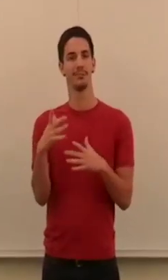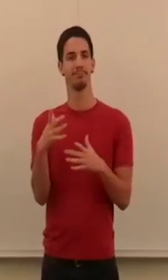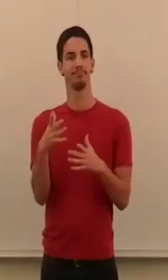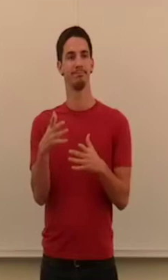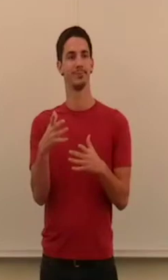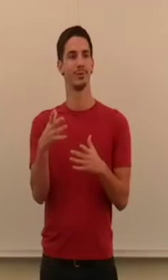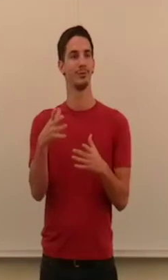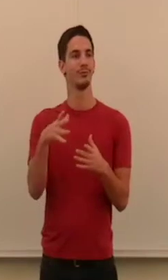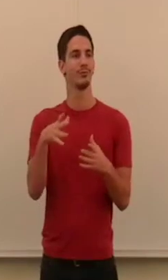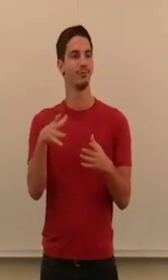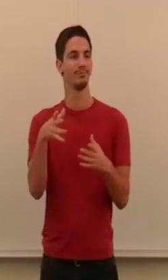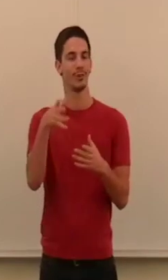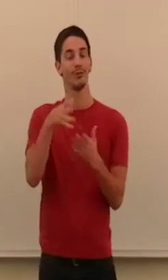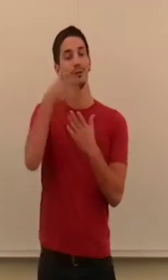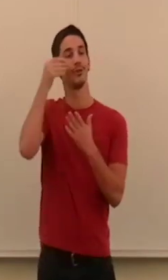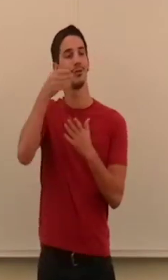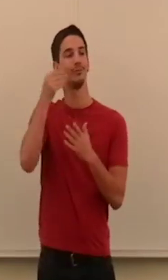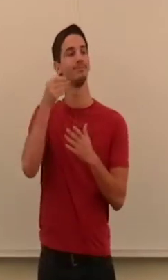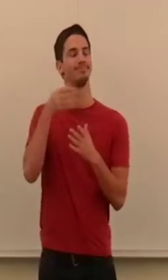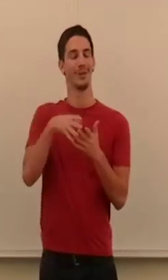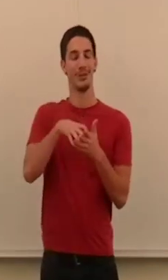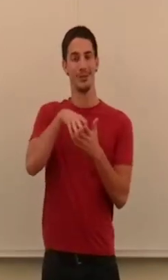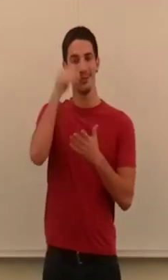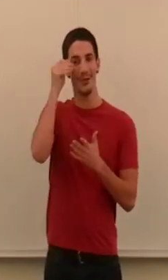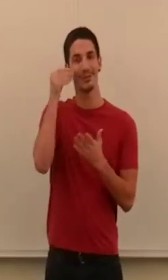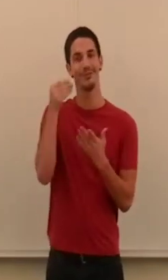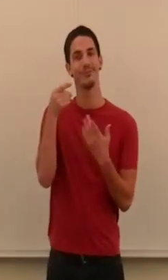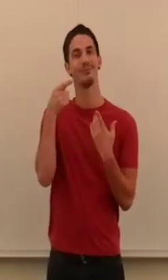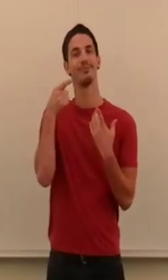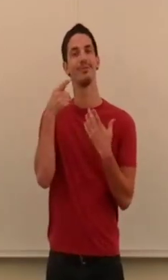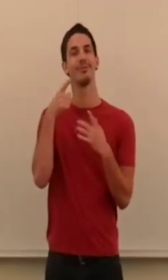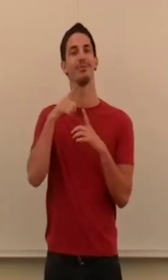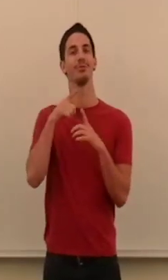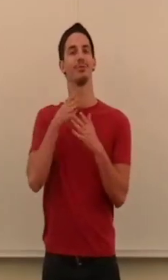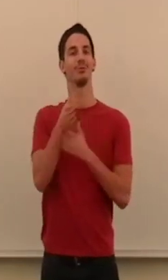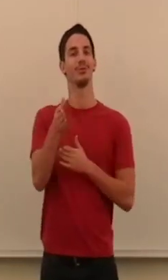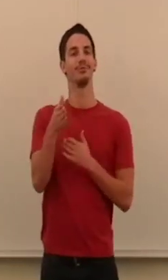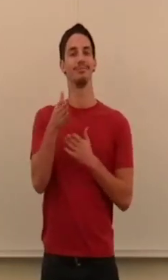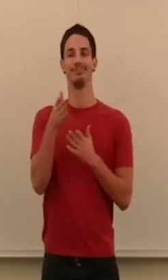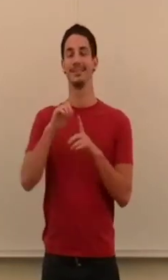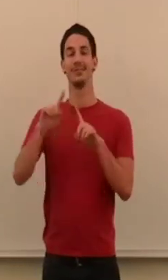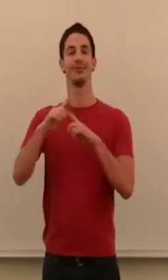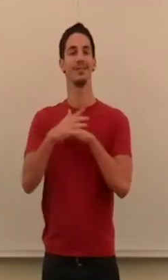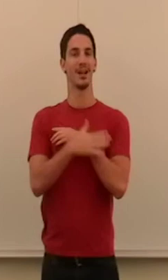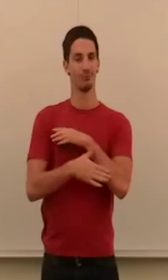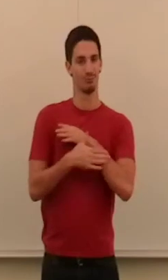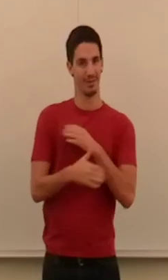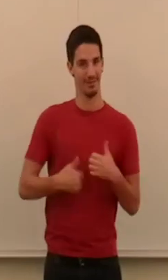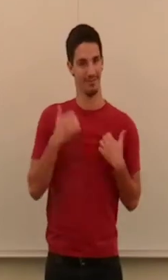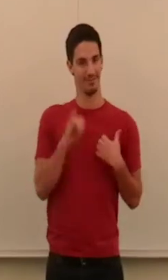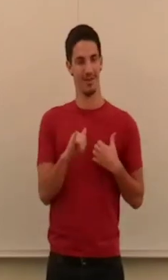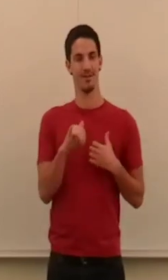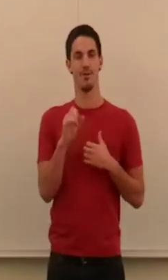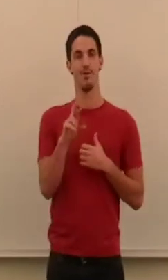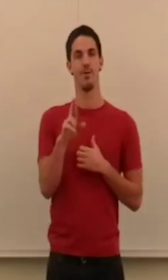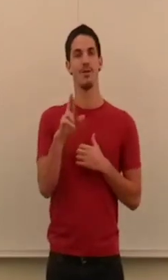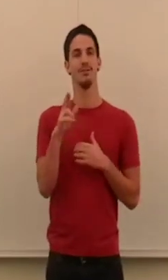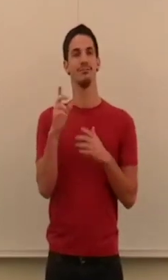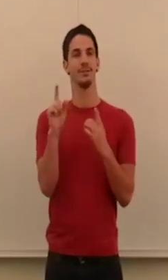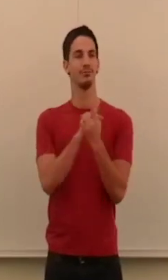a country where that language is spoken by, interacting with frequently, or people using that language, or by